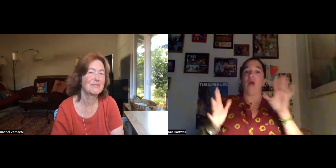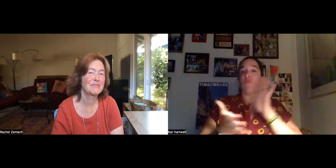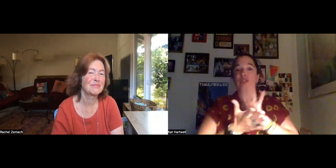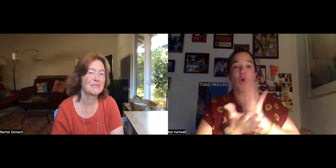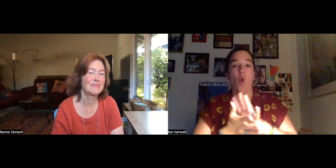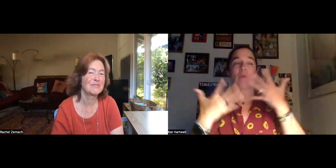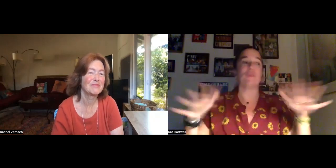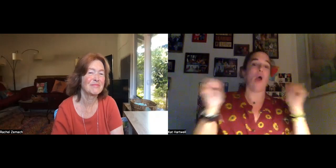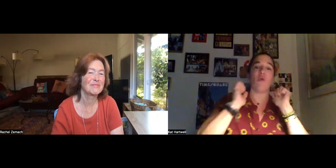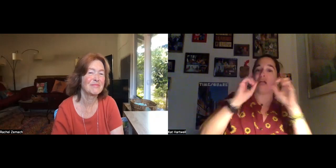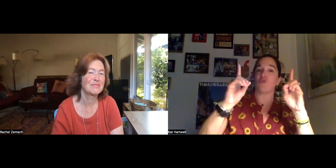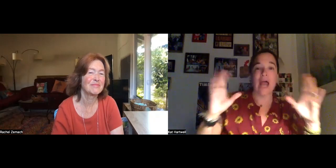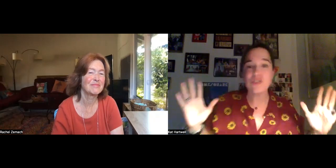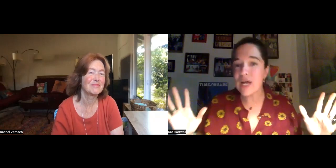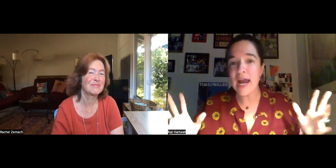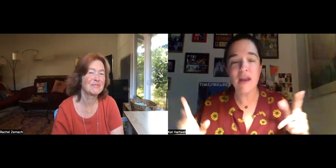done with school, I'm done with education.